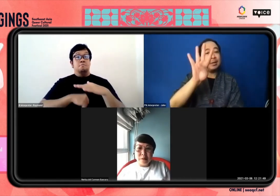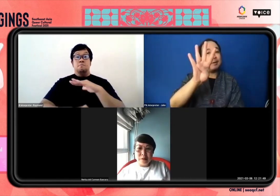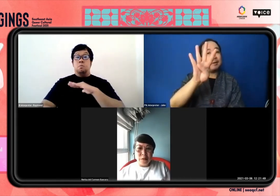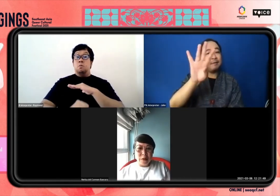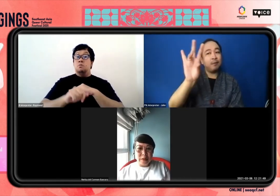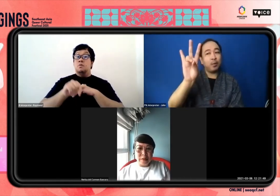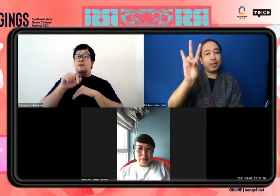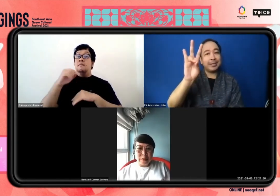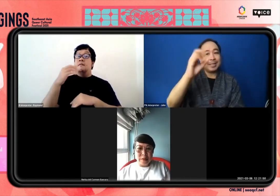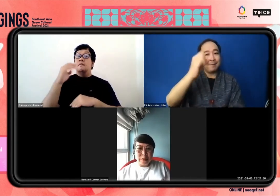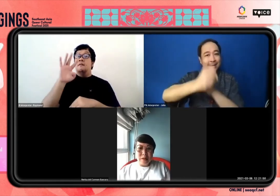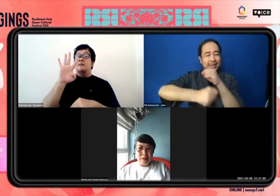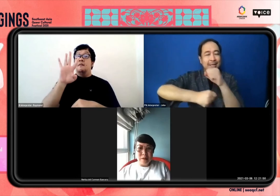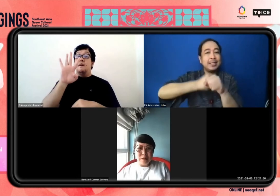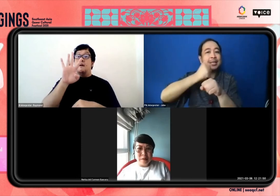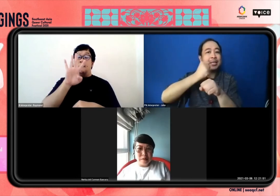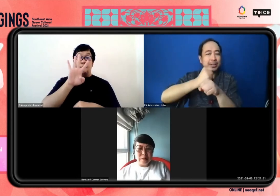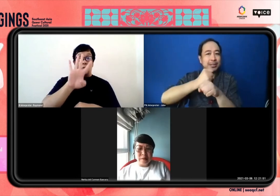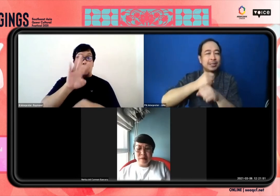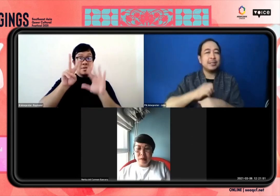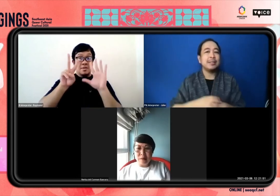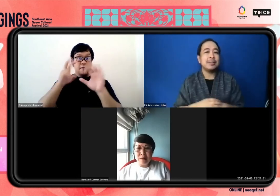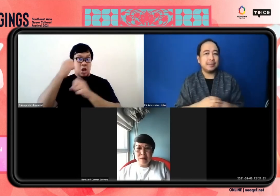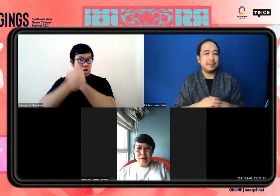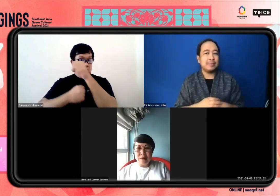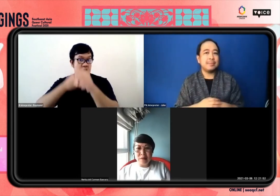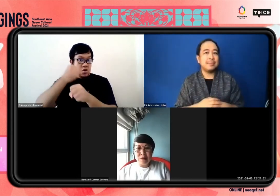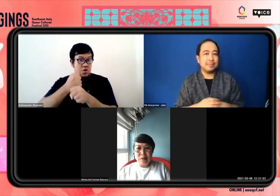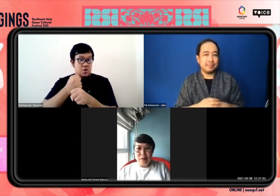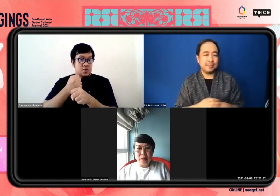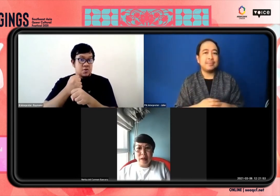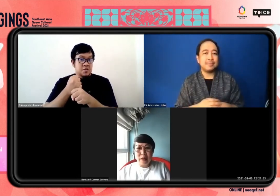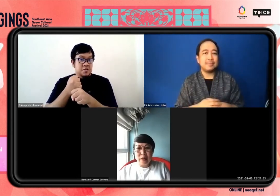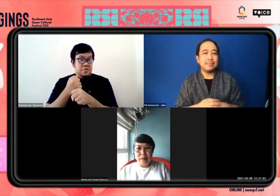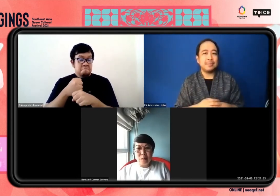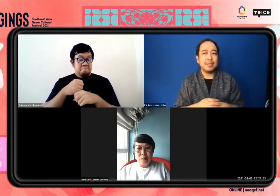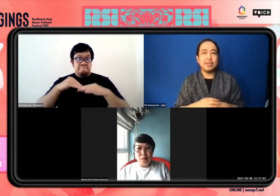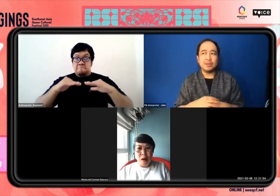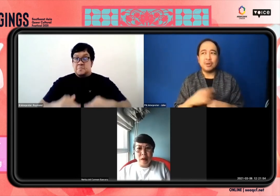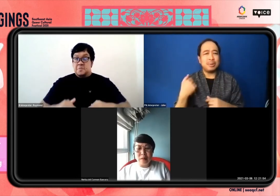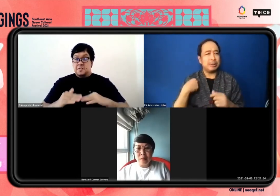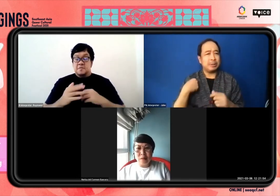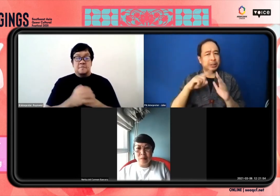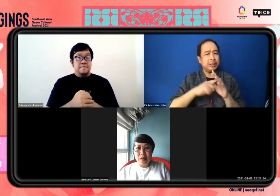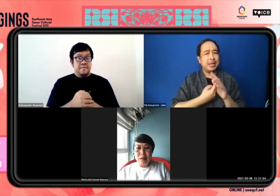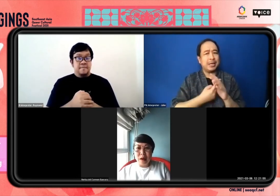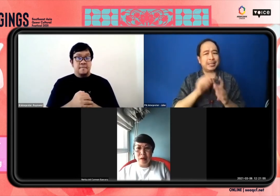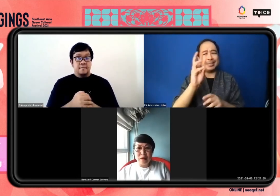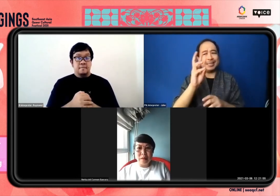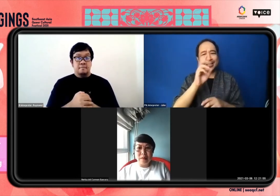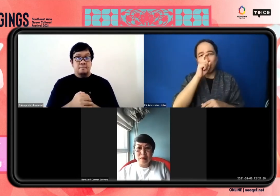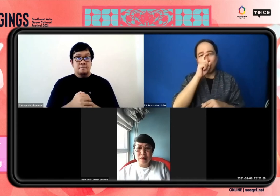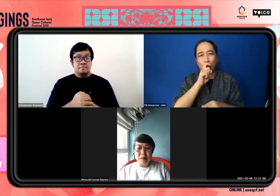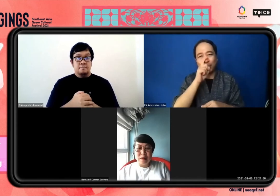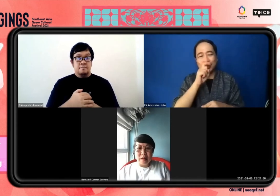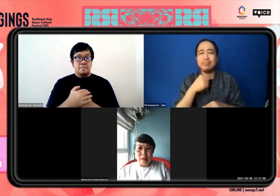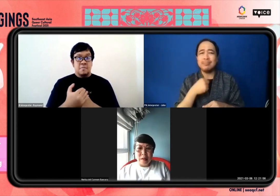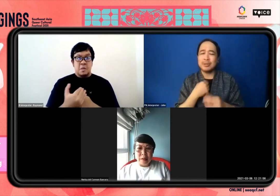throughout those 47 years, since I was 6 years old, I had wanted to be an